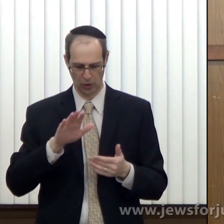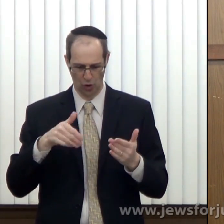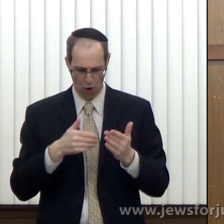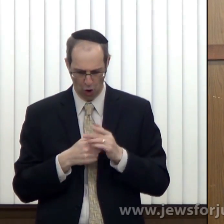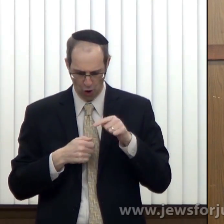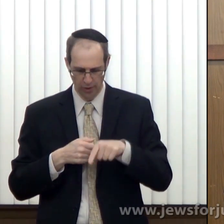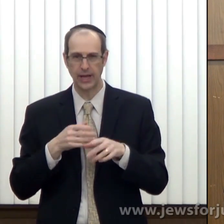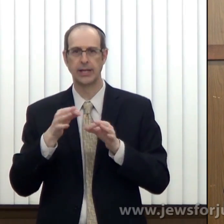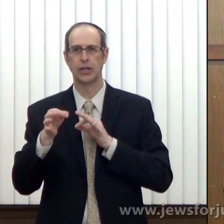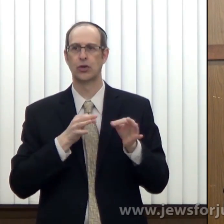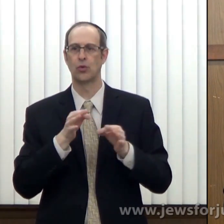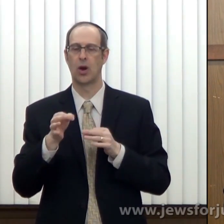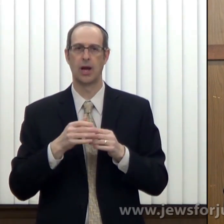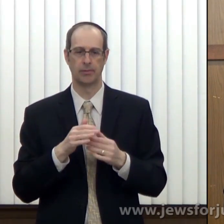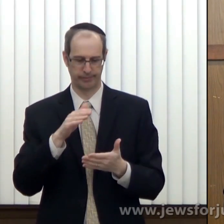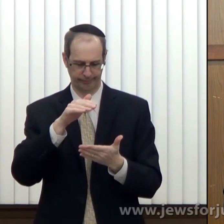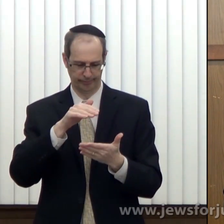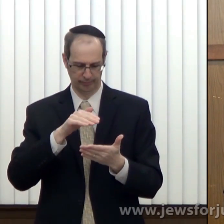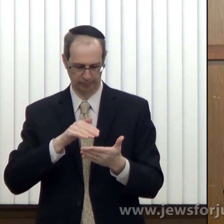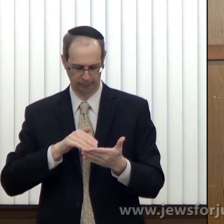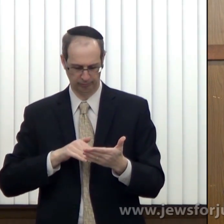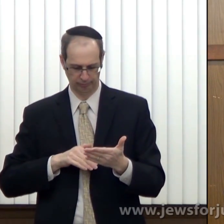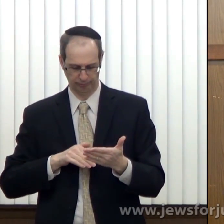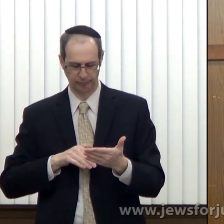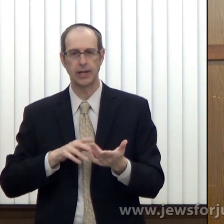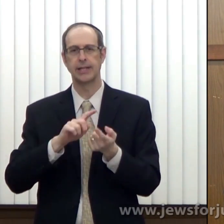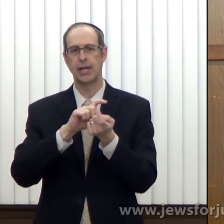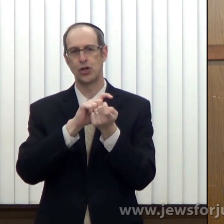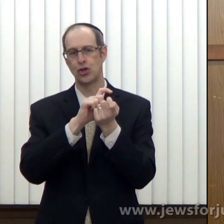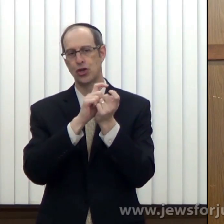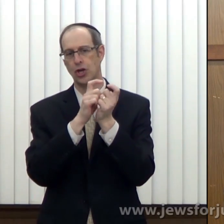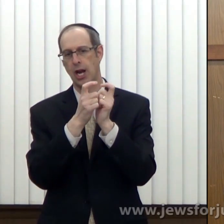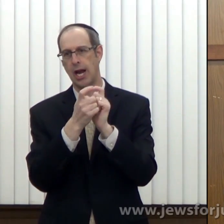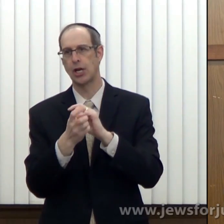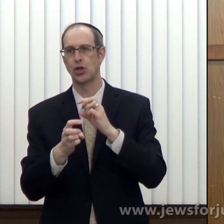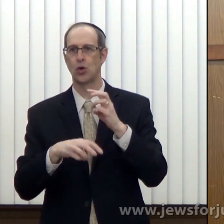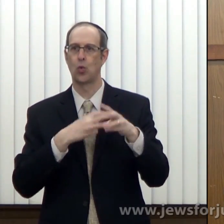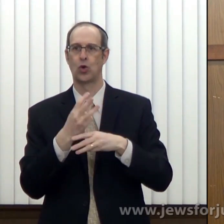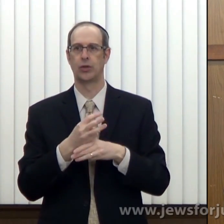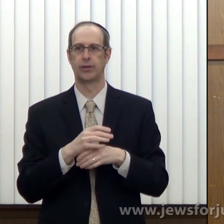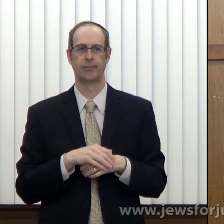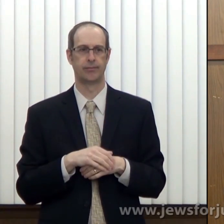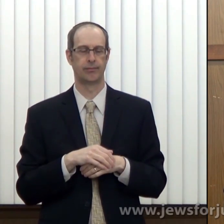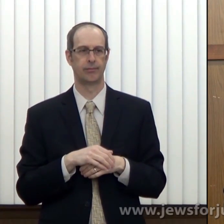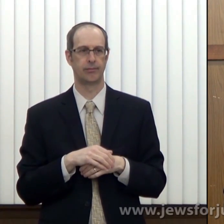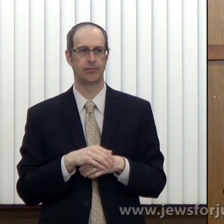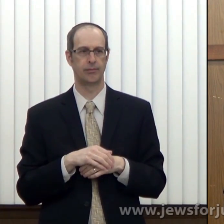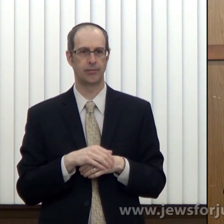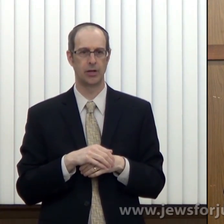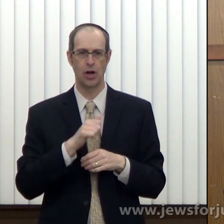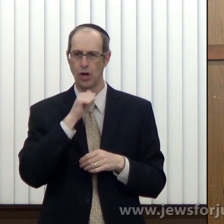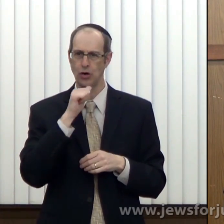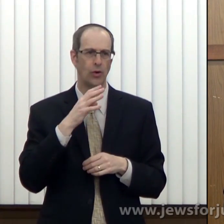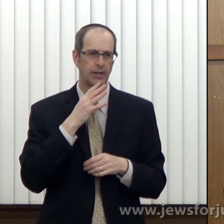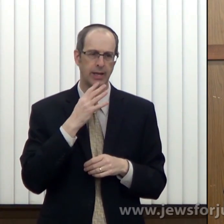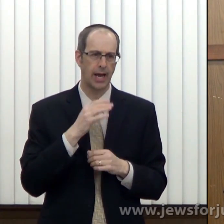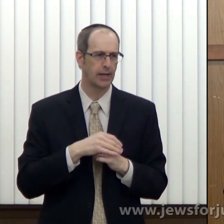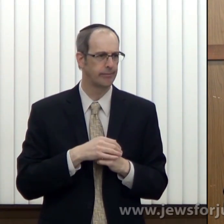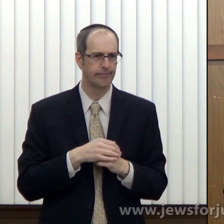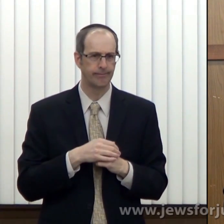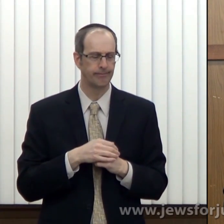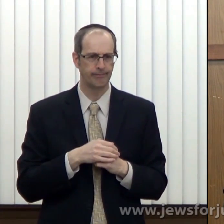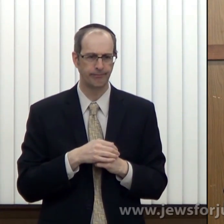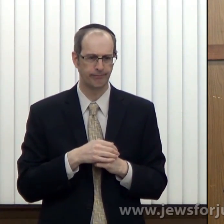they describe is a transformed world. They don't mention